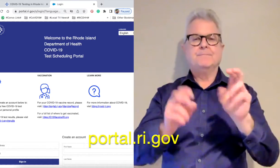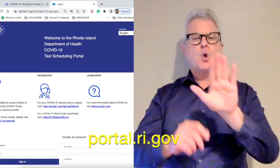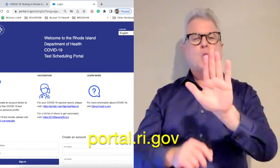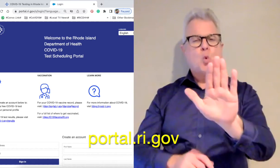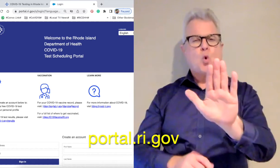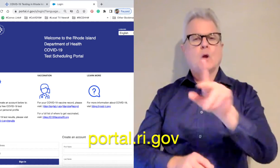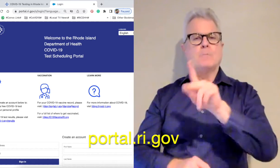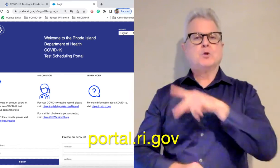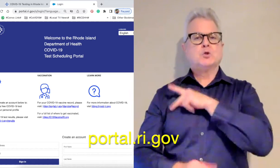portal.ri.gov.